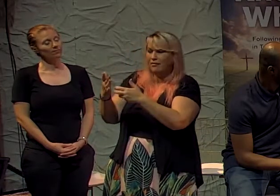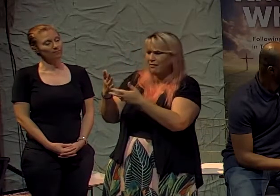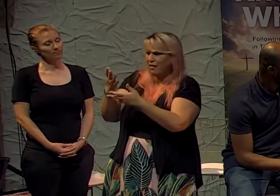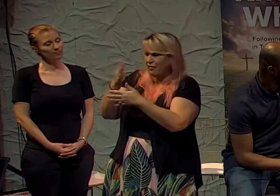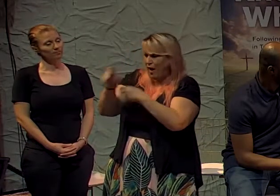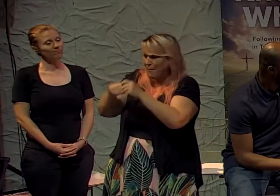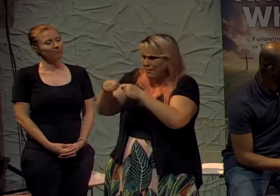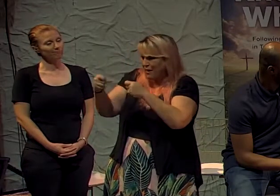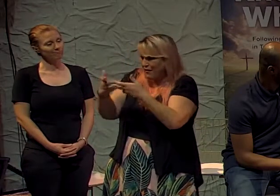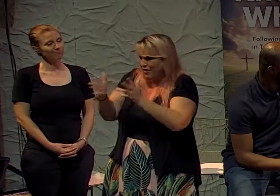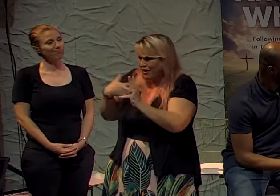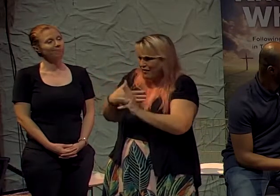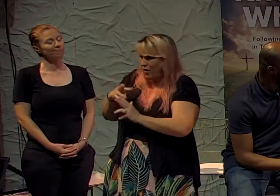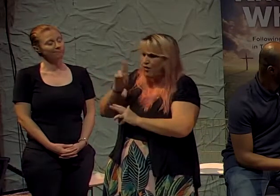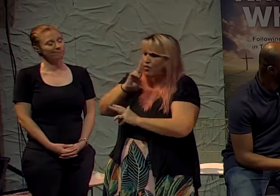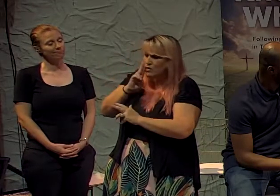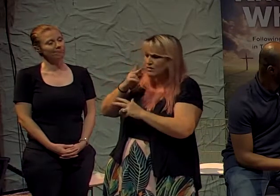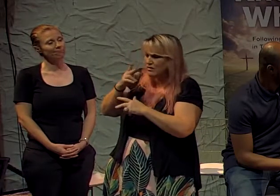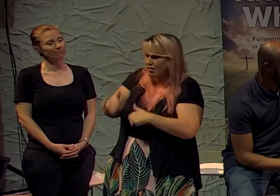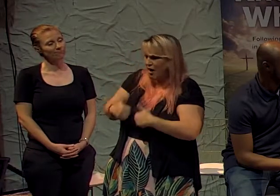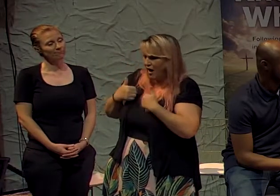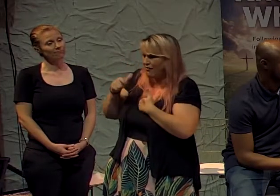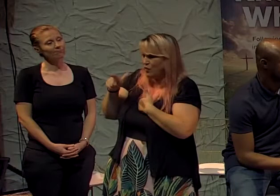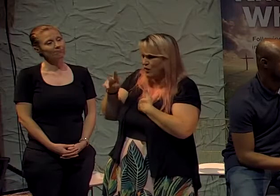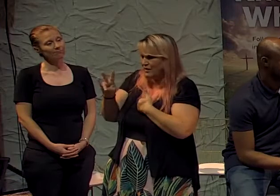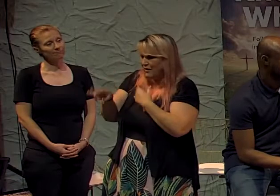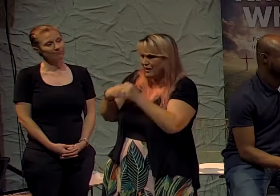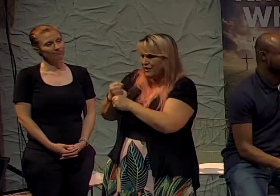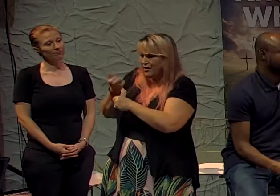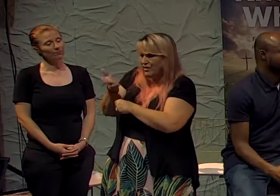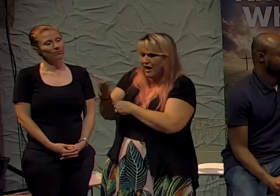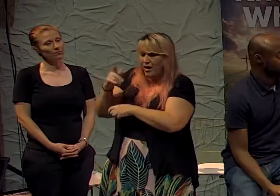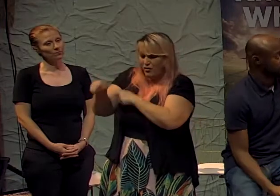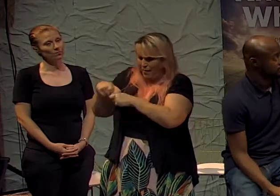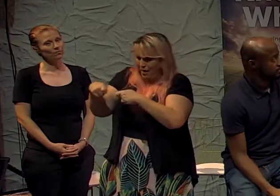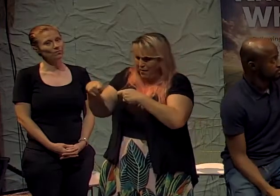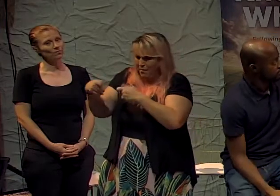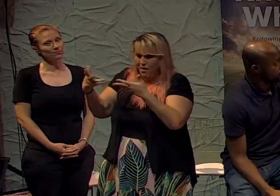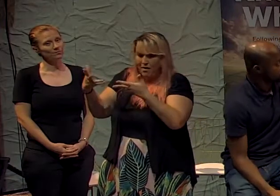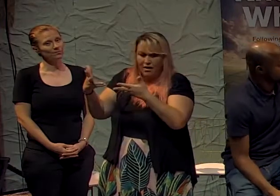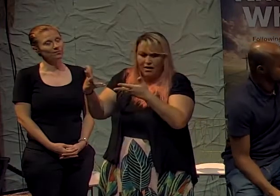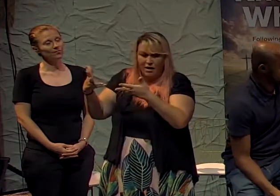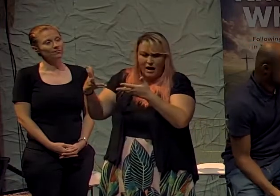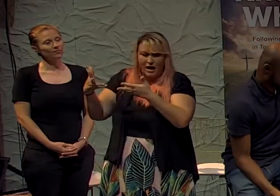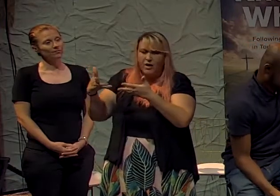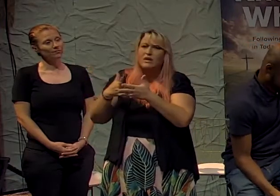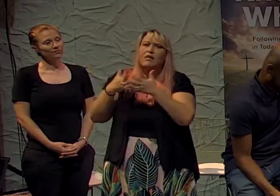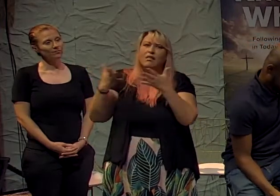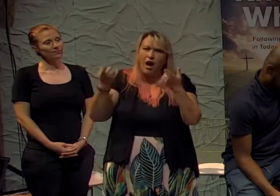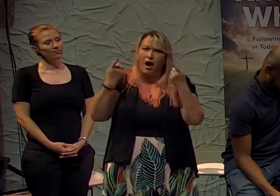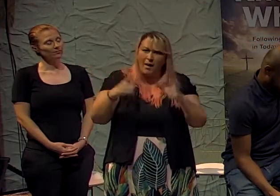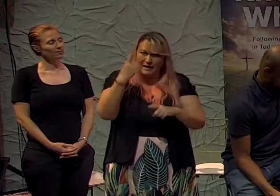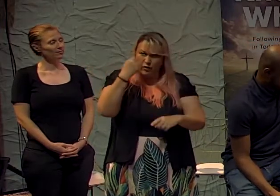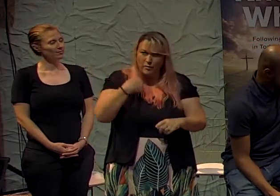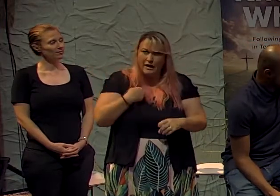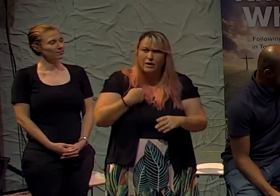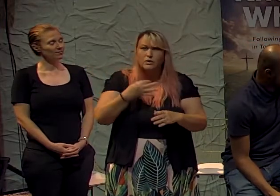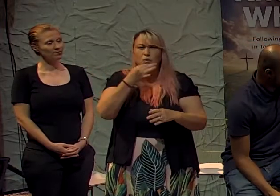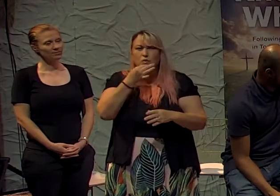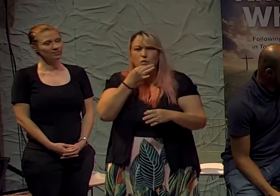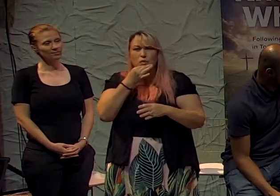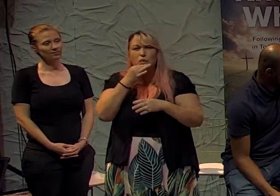27 years. That alone, I think there was a lot going on for me. About to be an empty